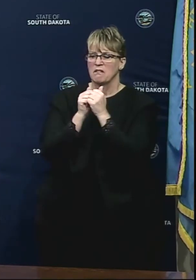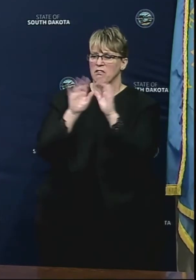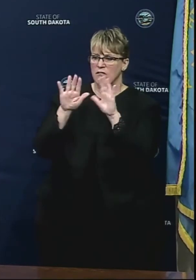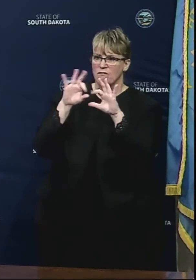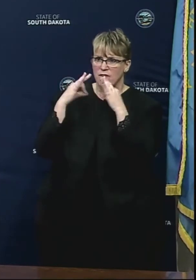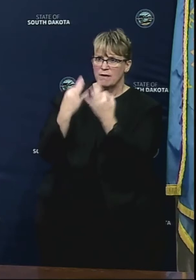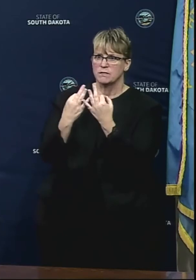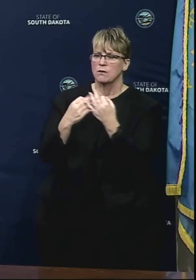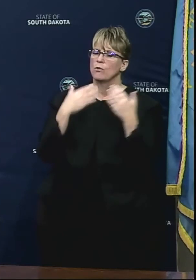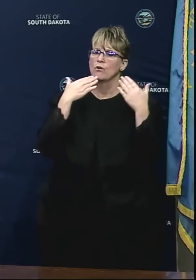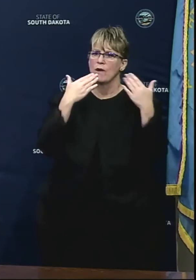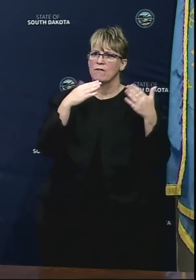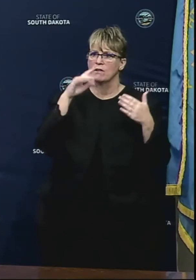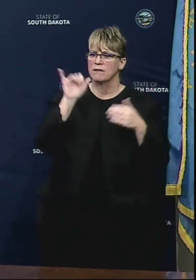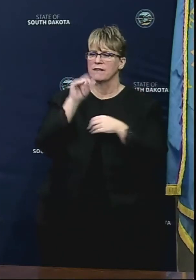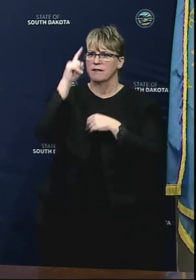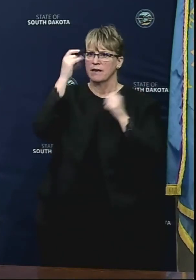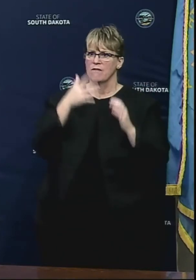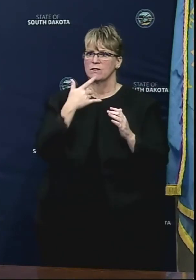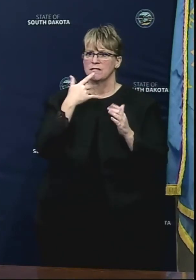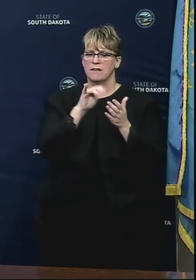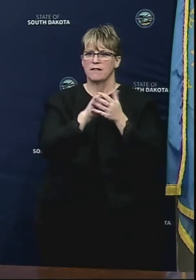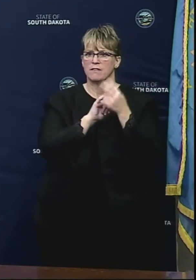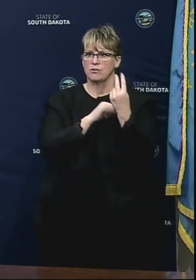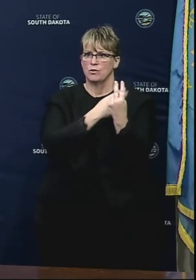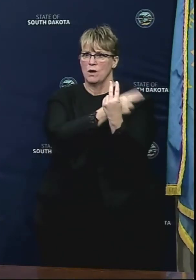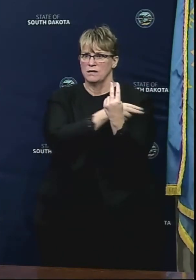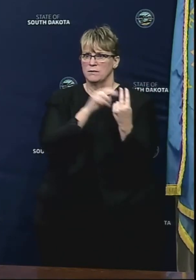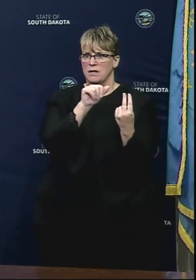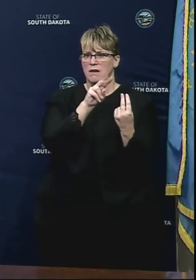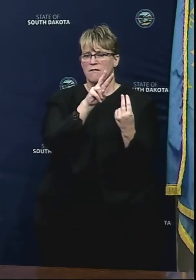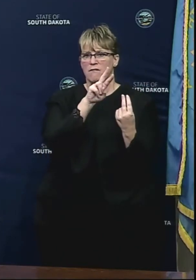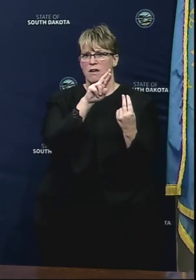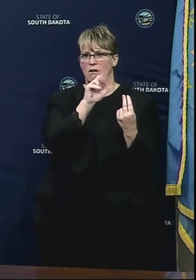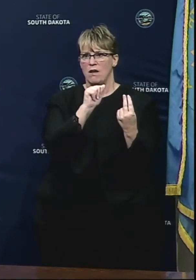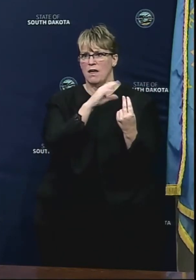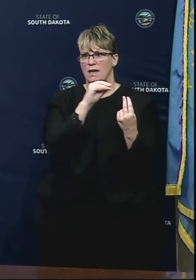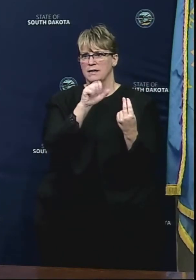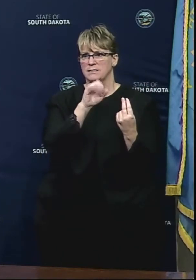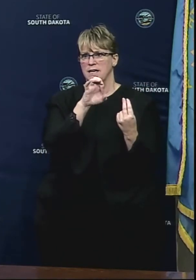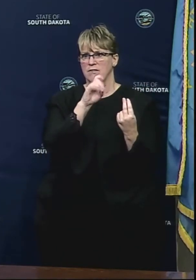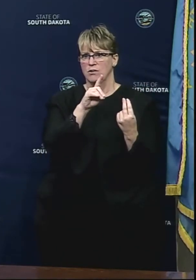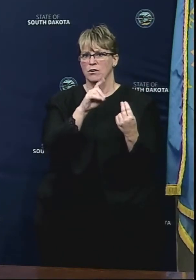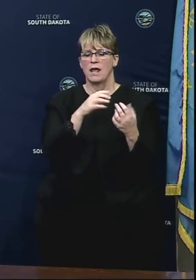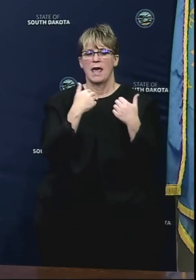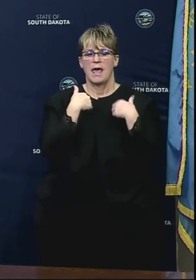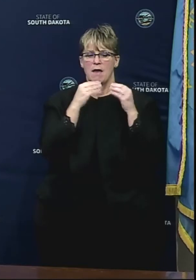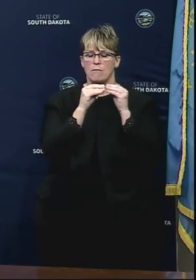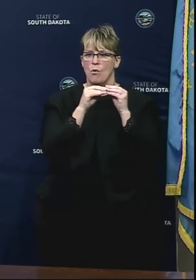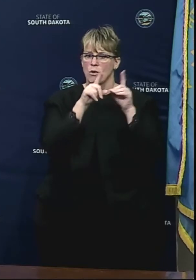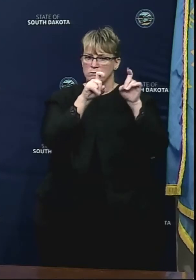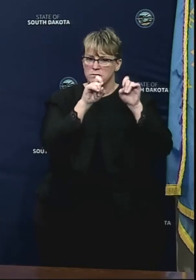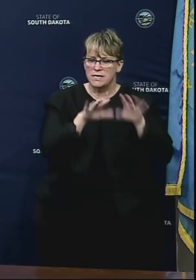are grateful, as the governor indicated, that Avera and Sanford are going to be working on additional testing